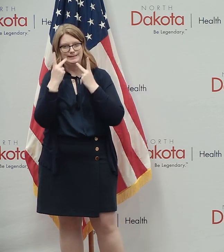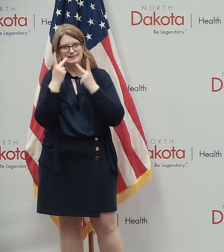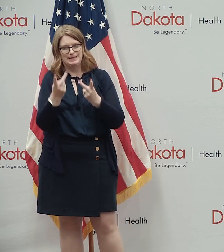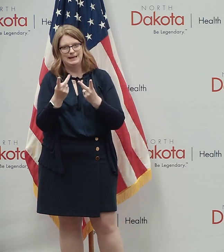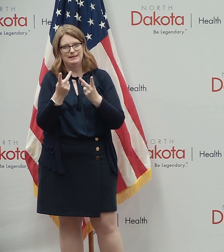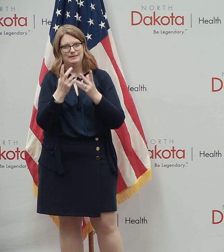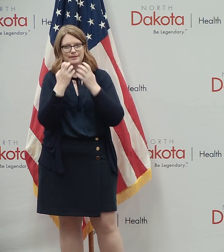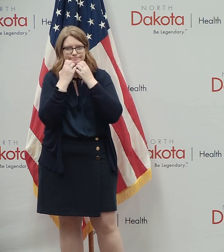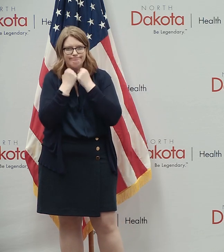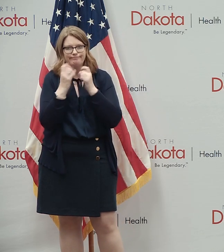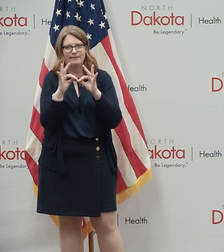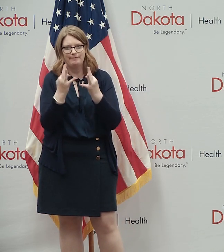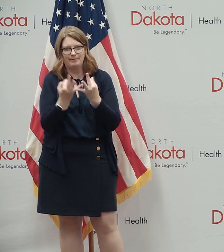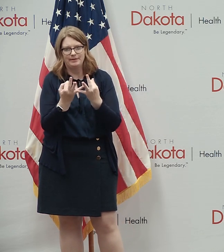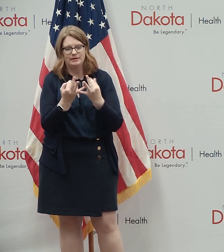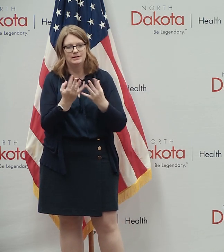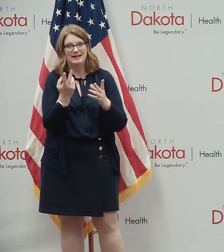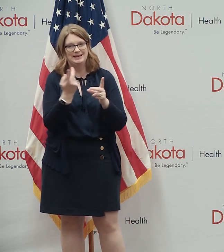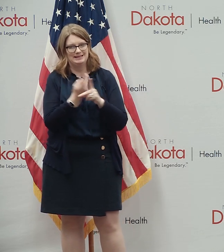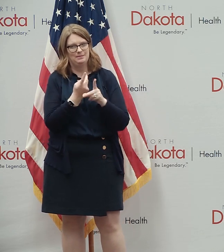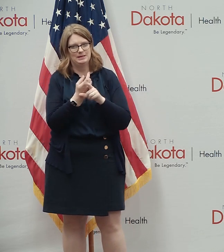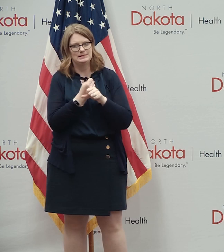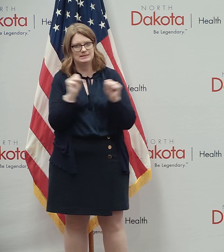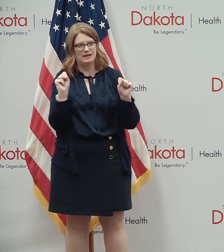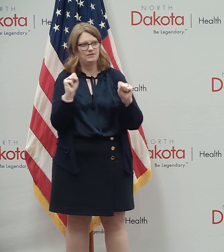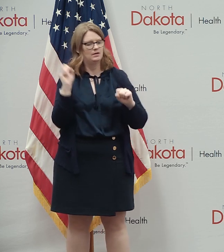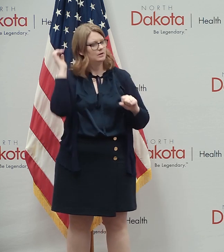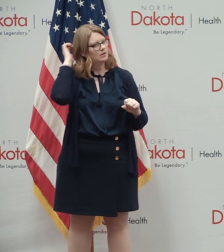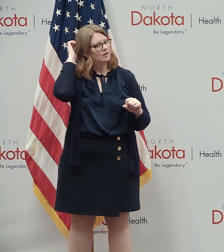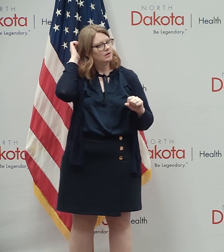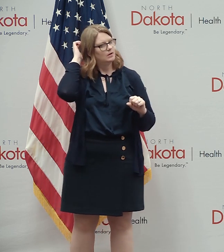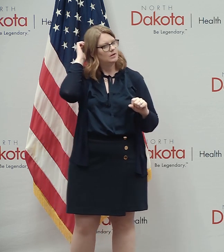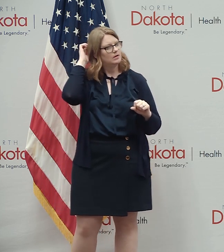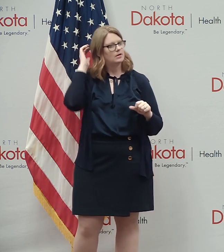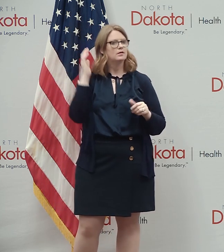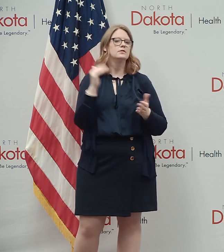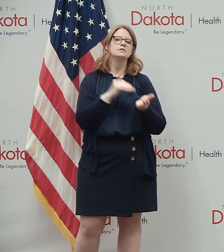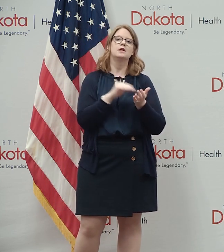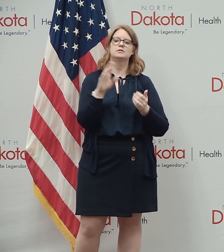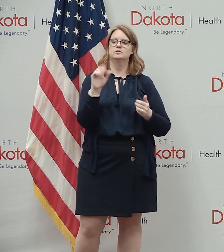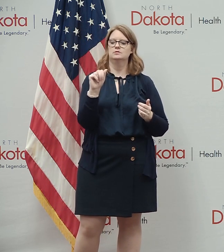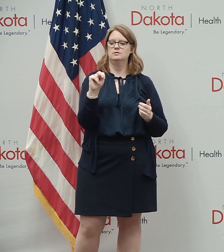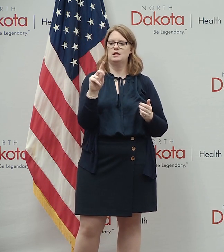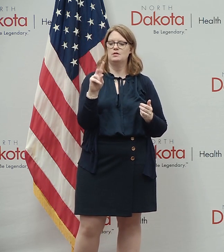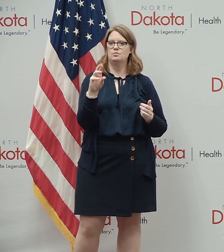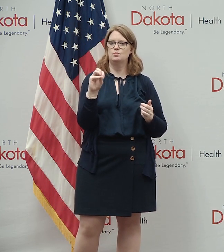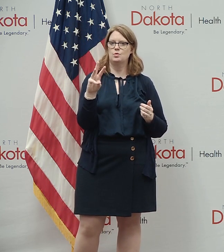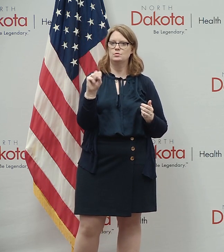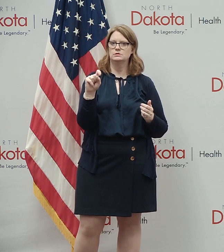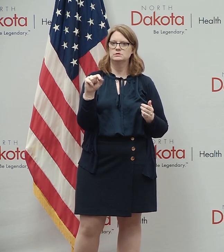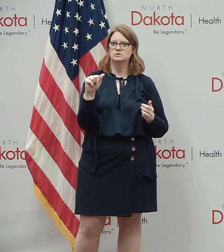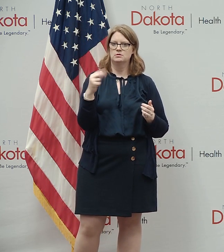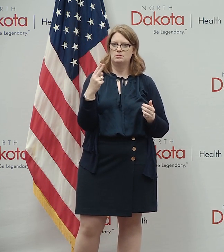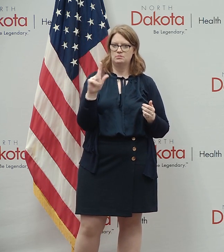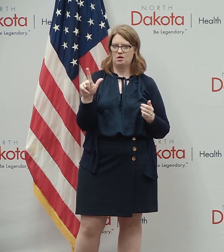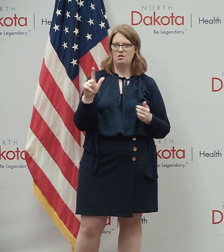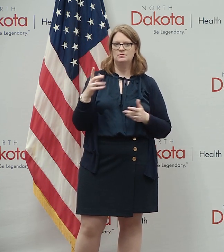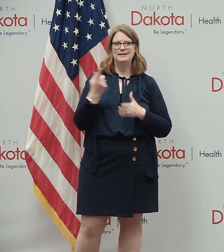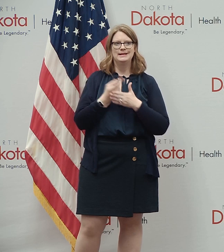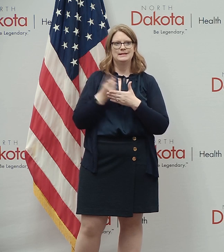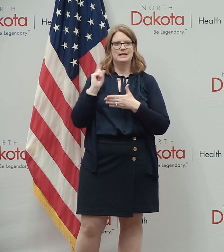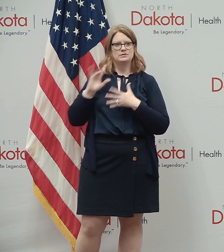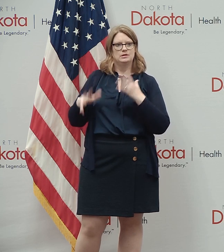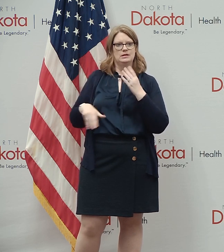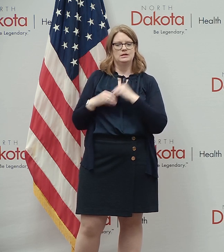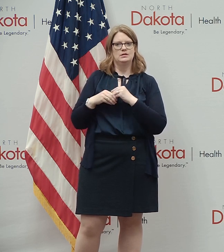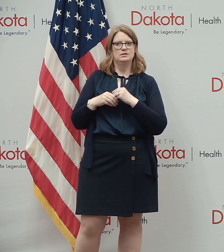safe. The other key addition to the team from a part-time basis is Dr. Andrew Stahl, who joined, as you know, last week, and using him